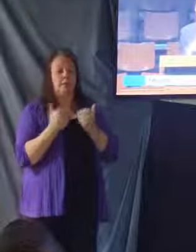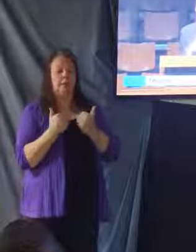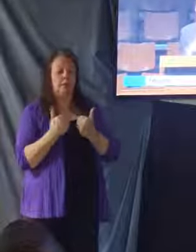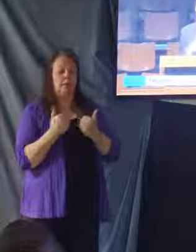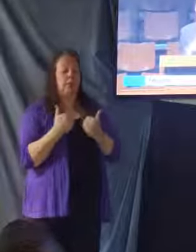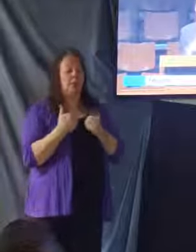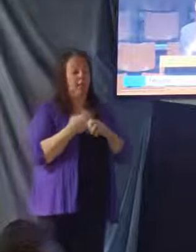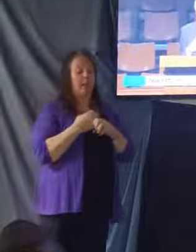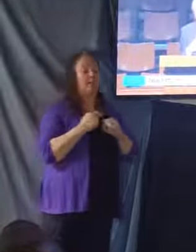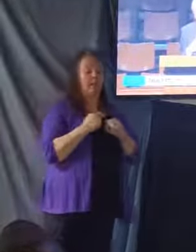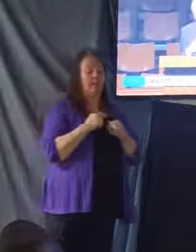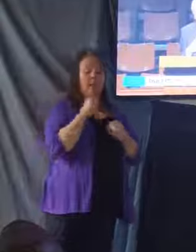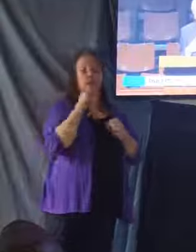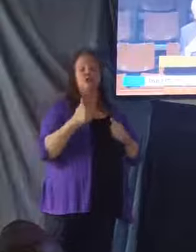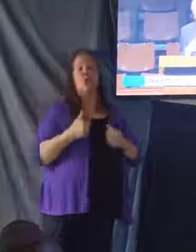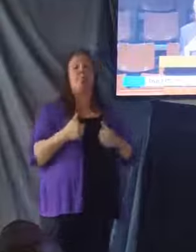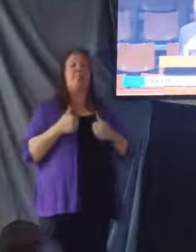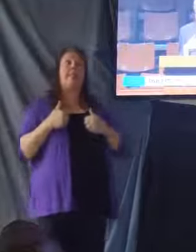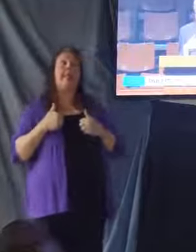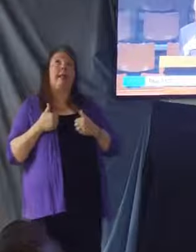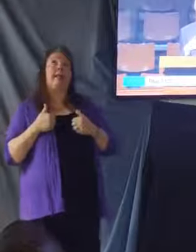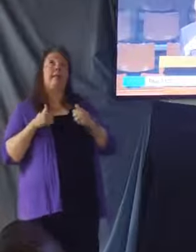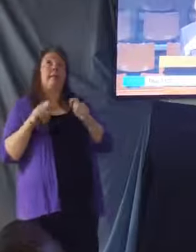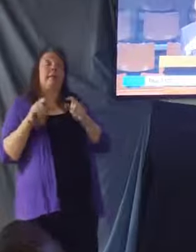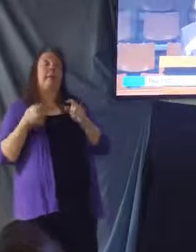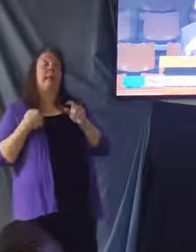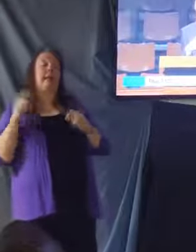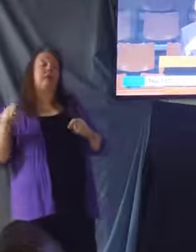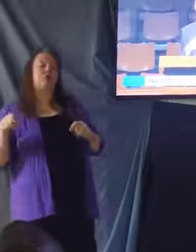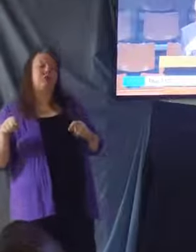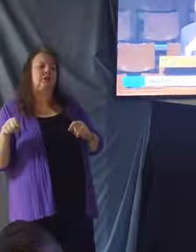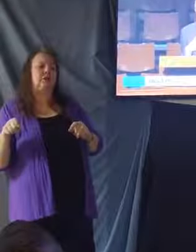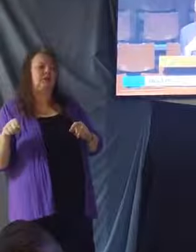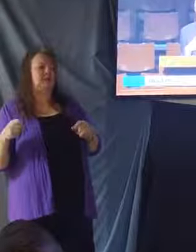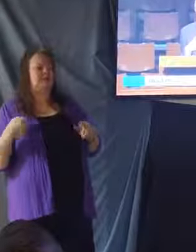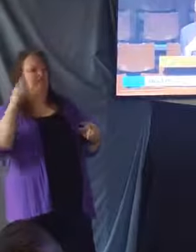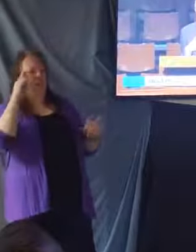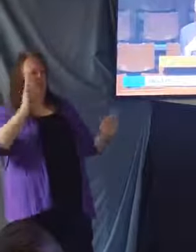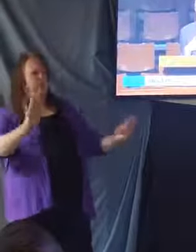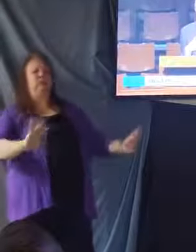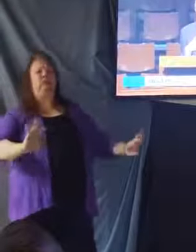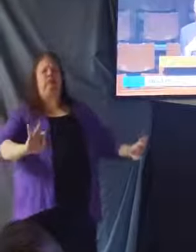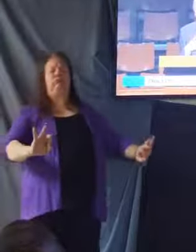I'm saved. I'm just not living like I should. They say that like it's nothing.